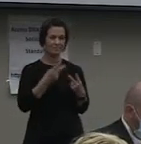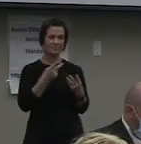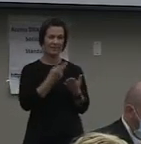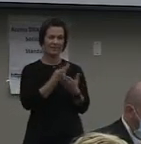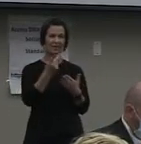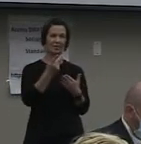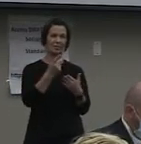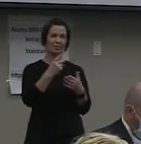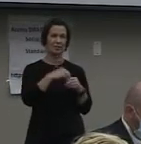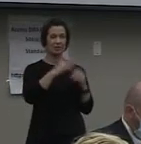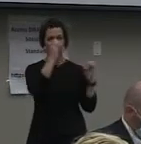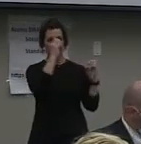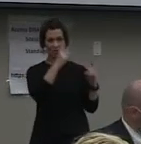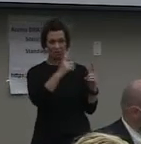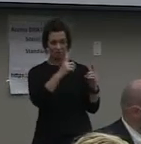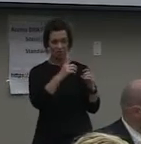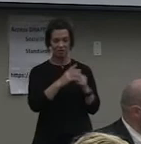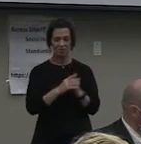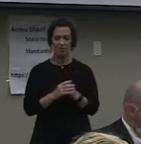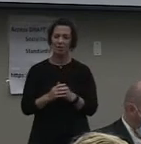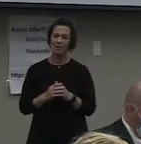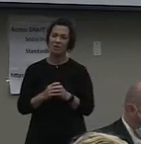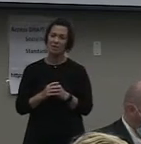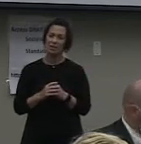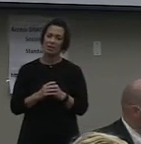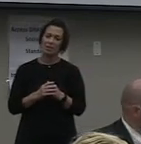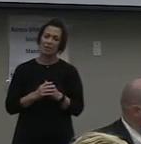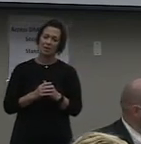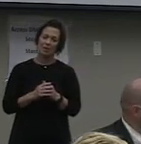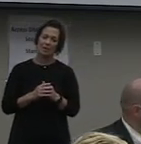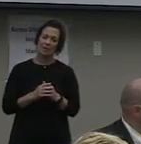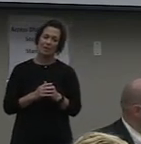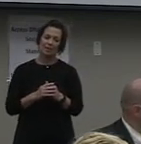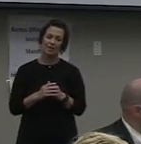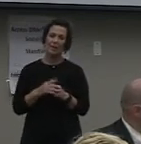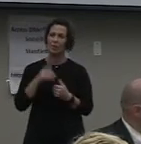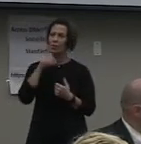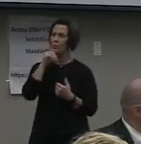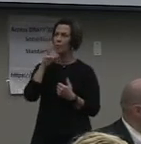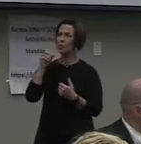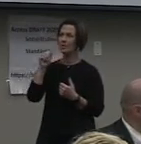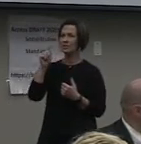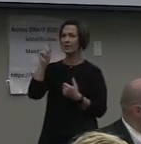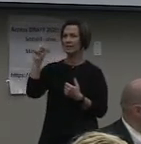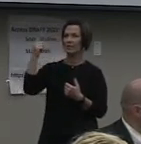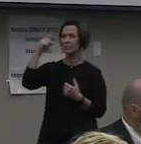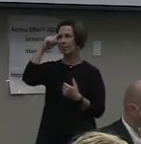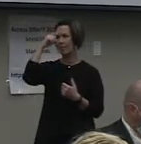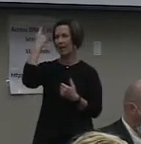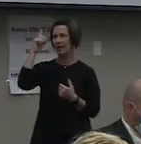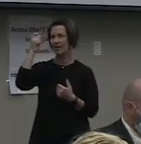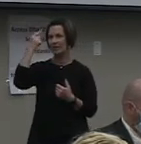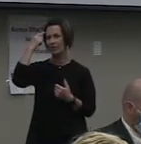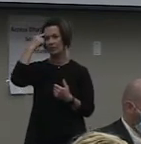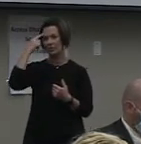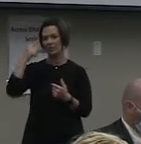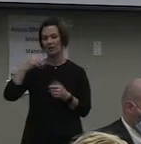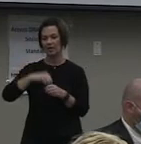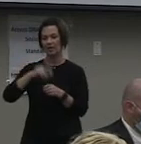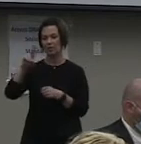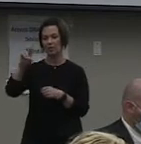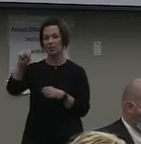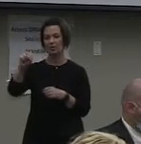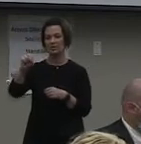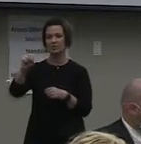utter failure, but I will say that if you ask any college kid who was the first black governor of the United States, they couldn't tell you that it was from Louisiana, which I think